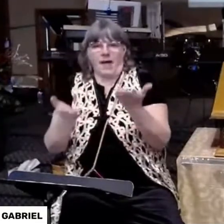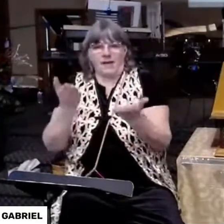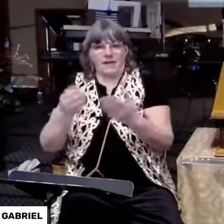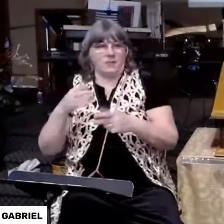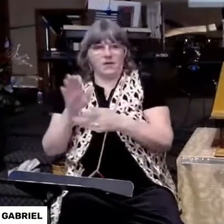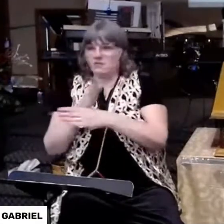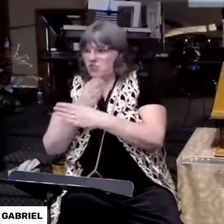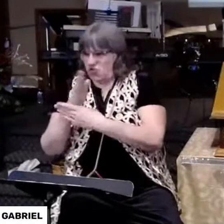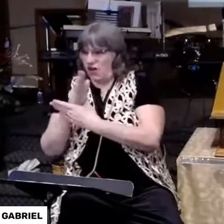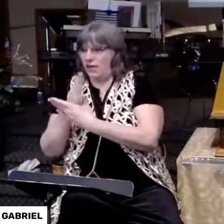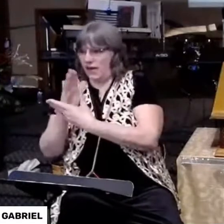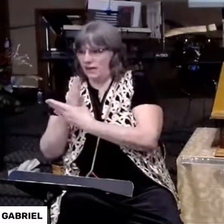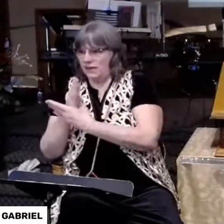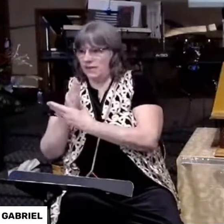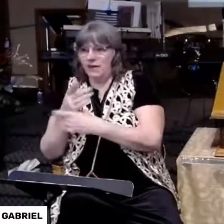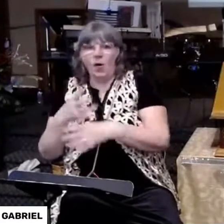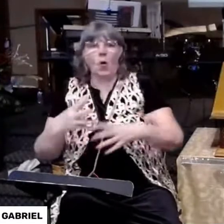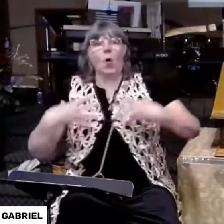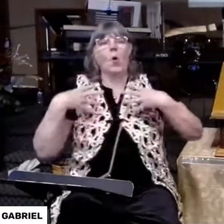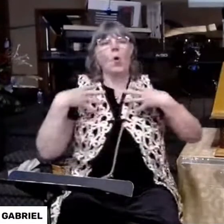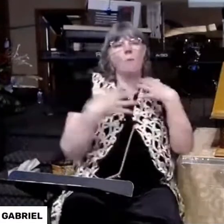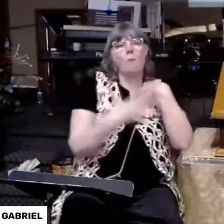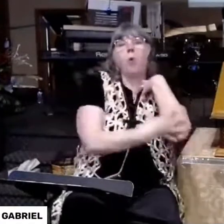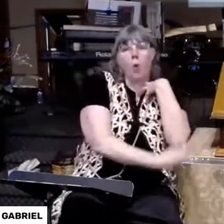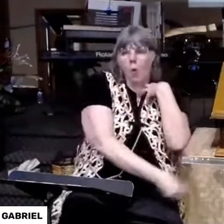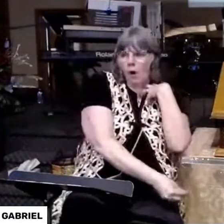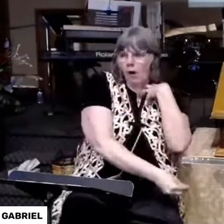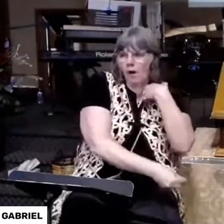We have a gap in knowing how to handle freedom